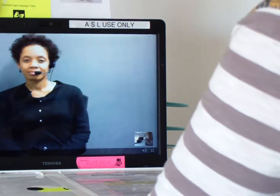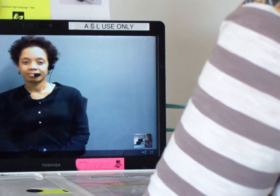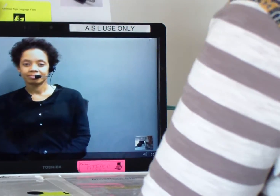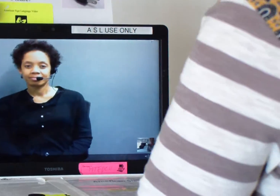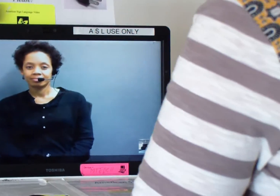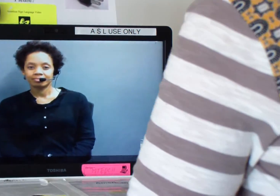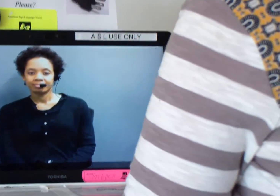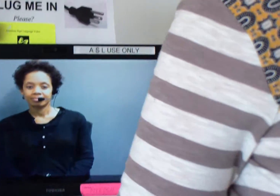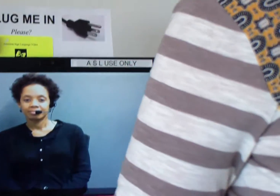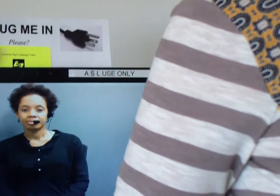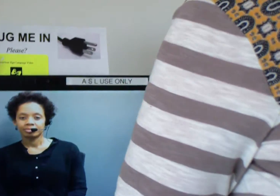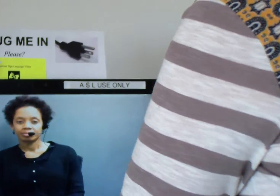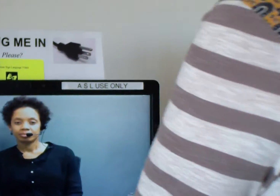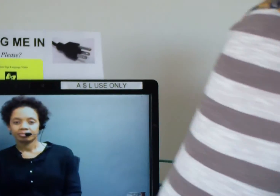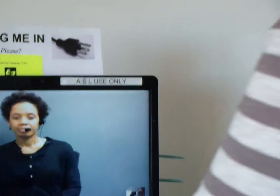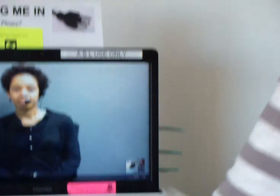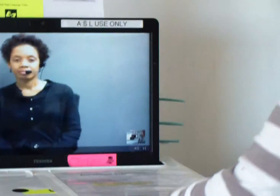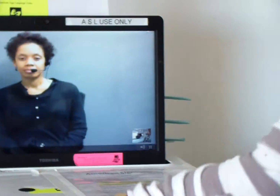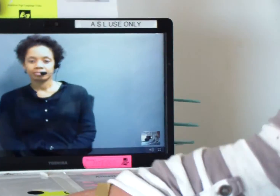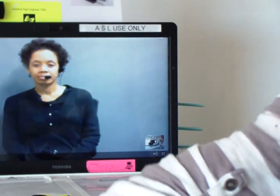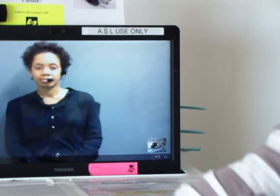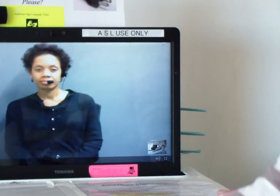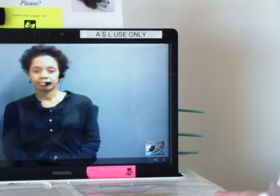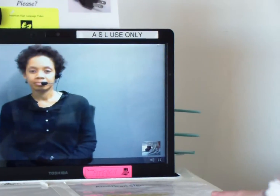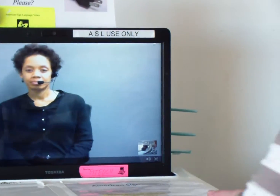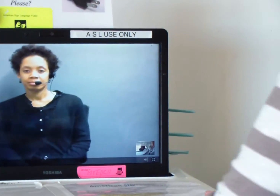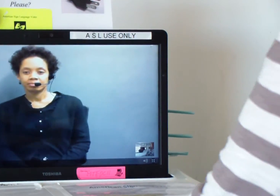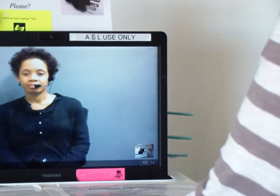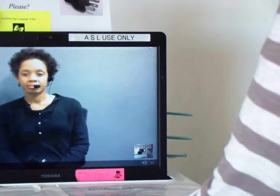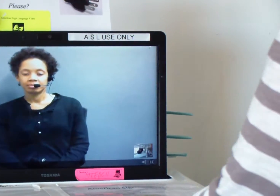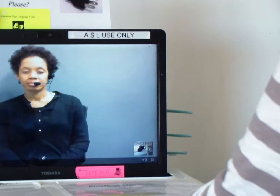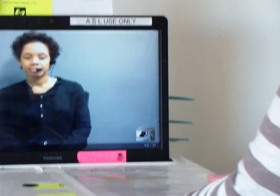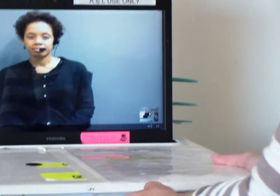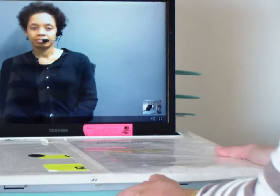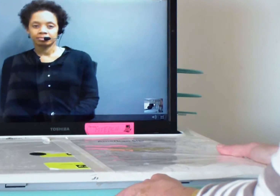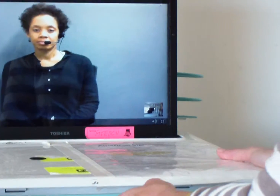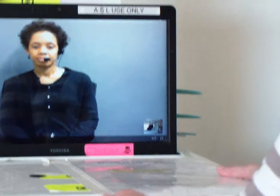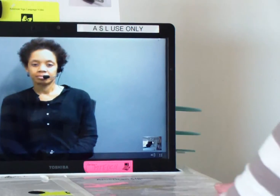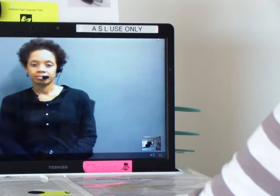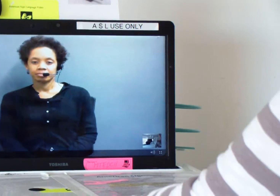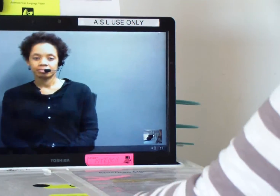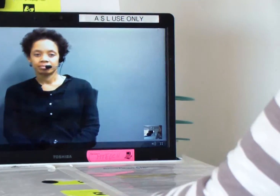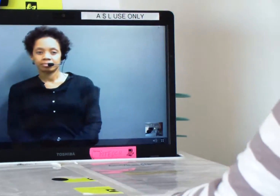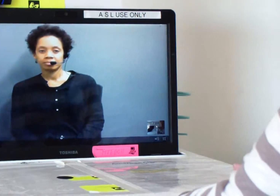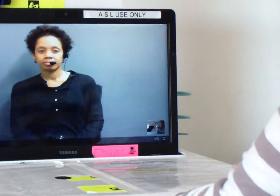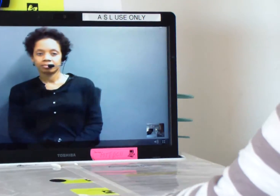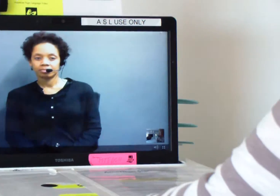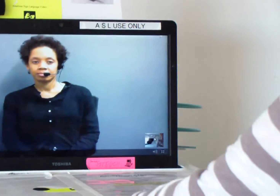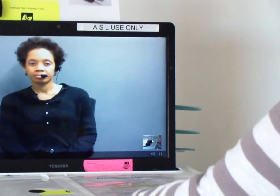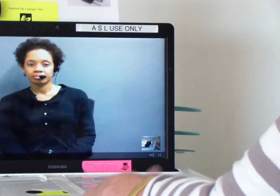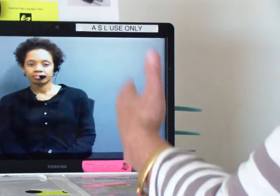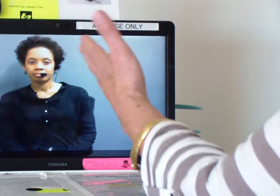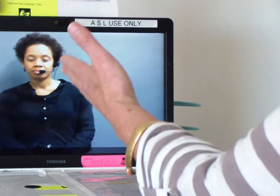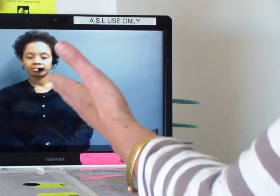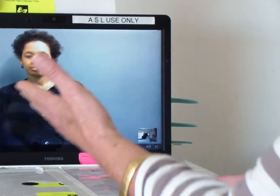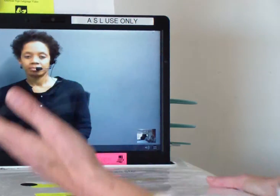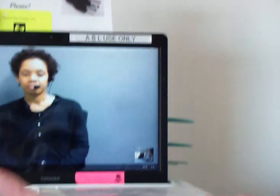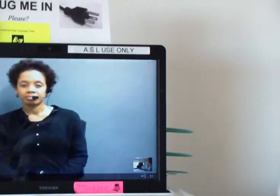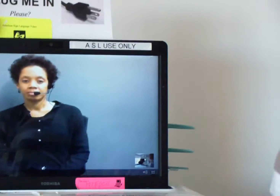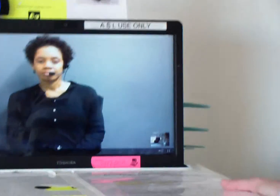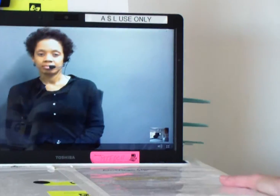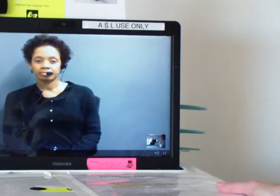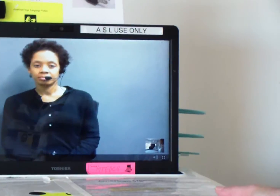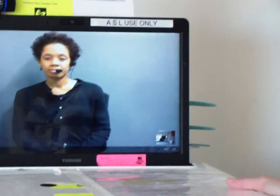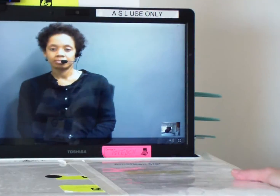interpreter sees the patient at the right level. If the patient's in a bed, the screen goes up and down. If he's in an